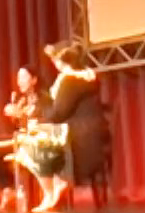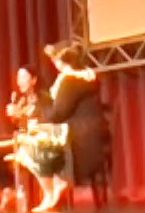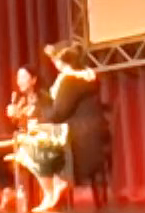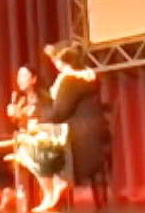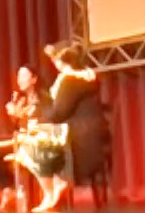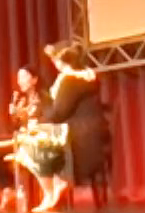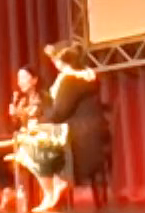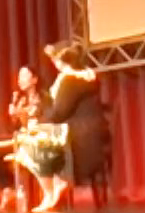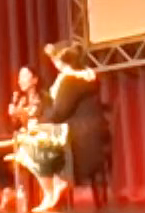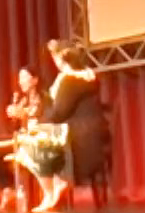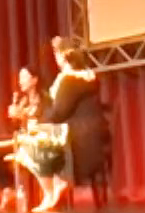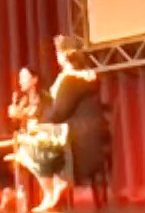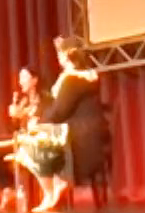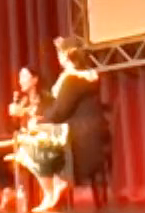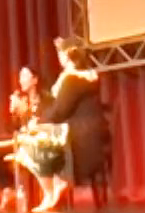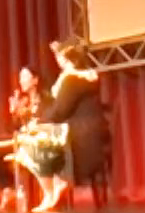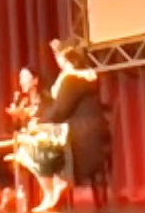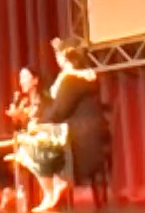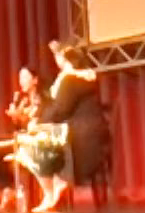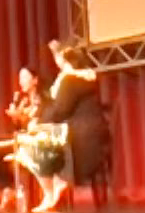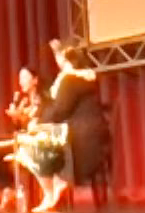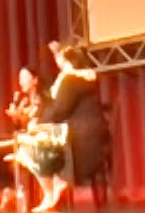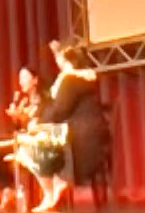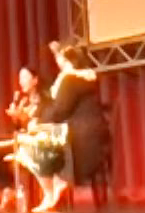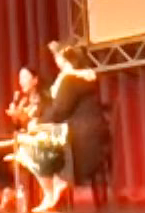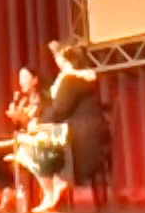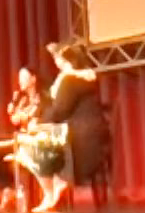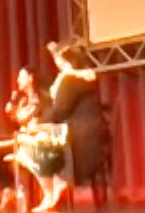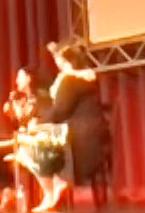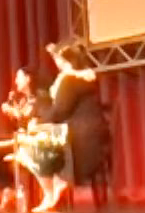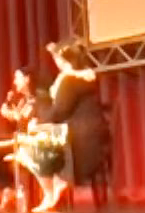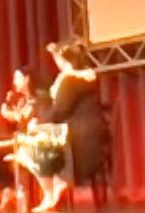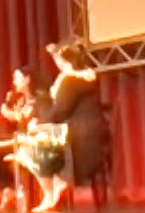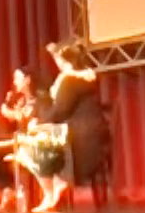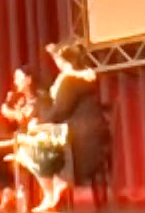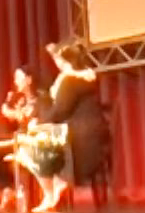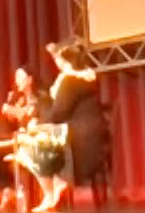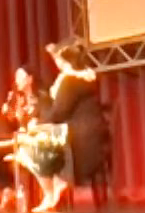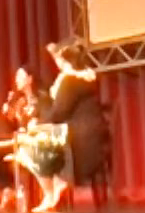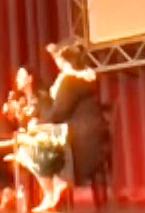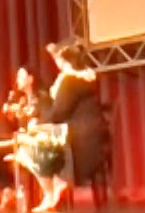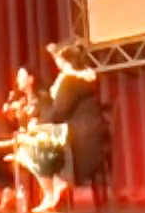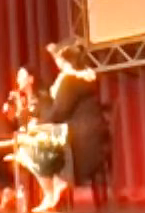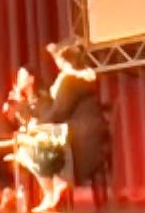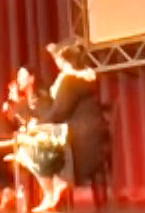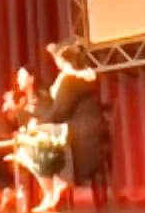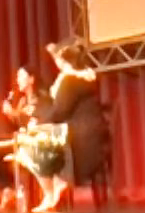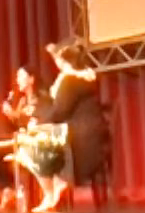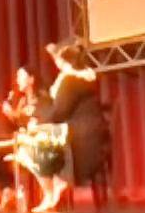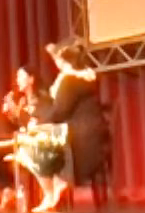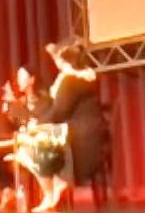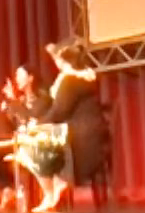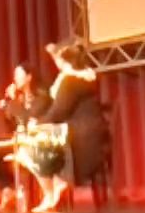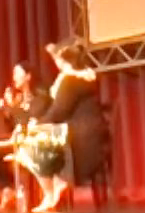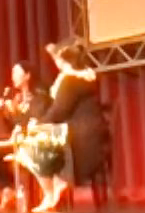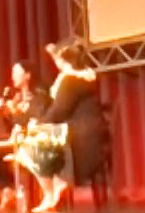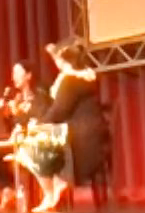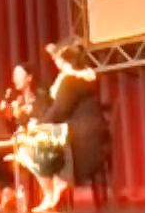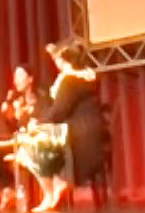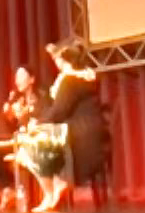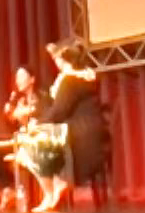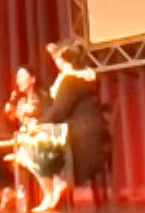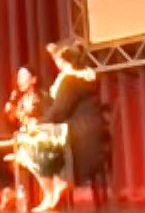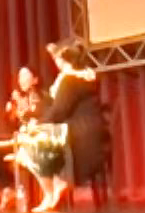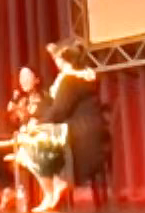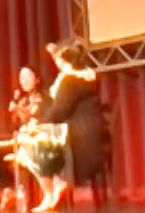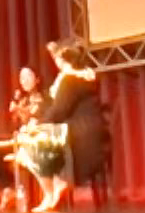gift and give the elders first. My mom demanded it. And even now, I still write every quarter. I write an email, try to take too